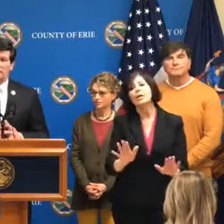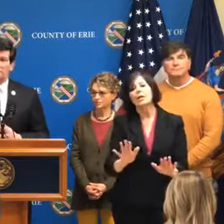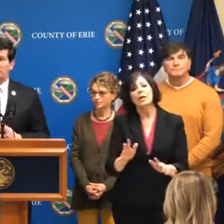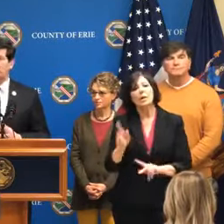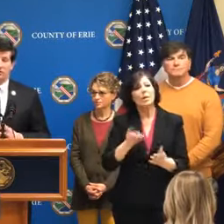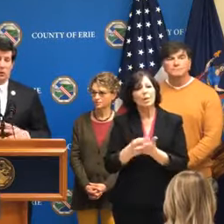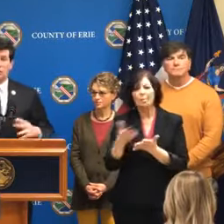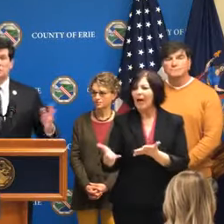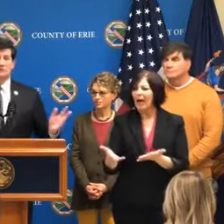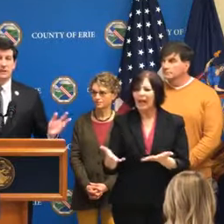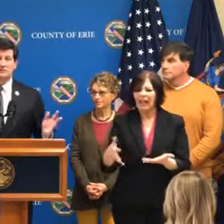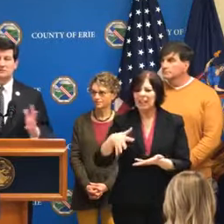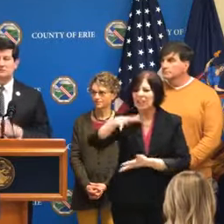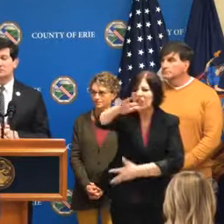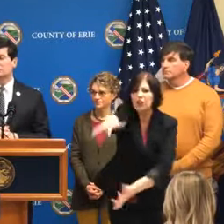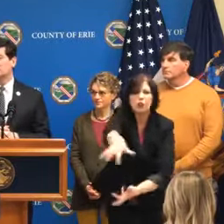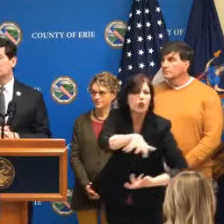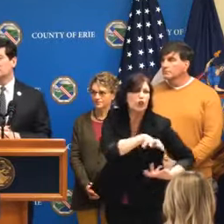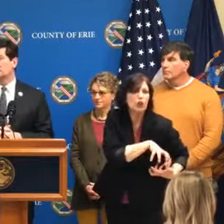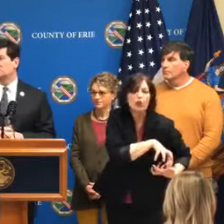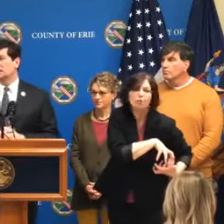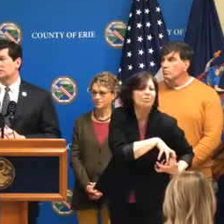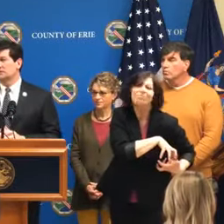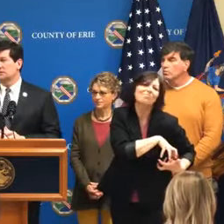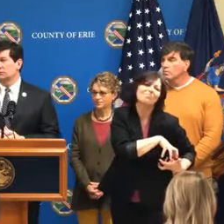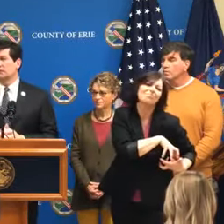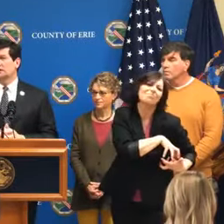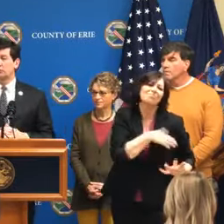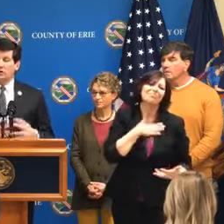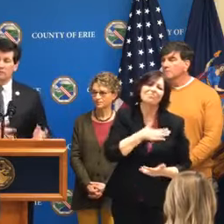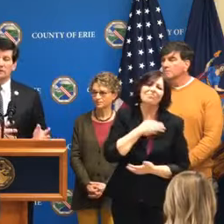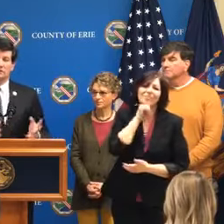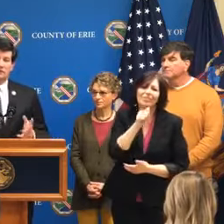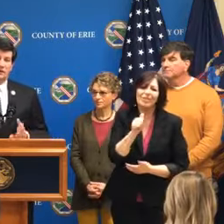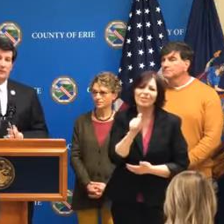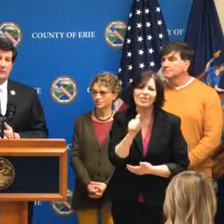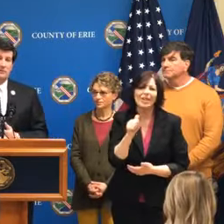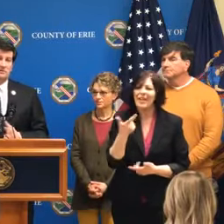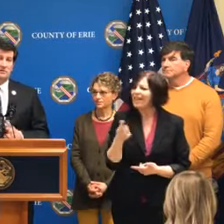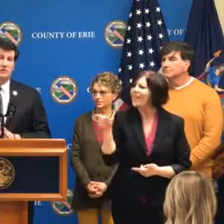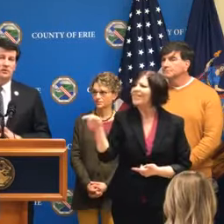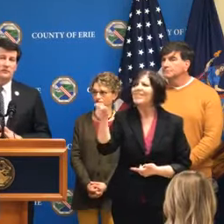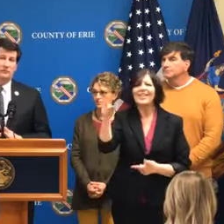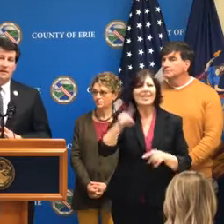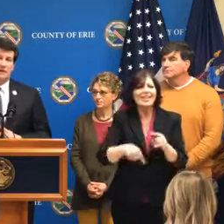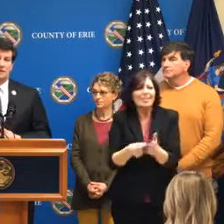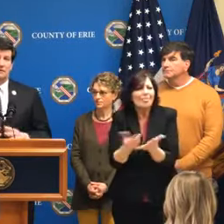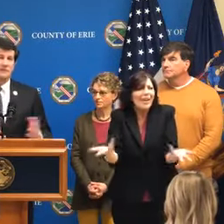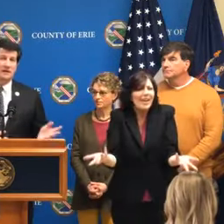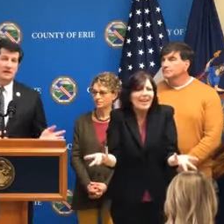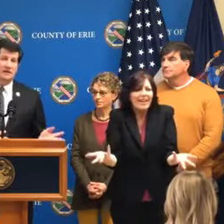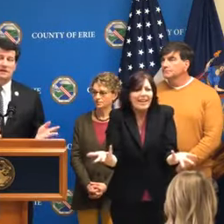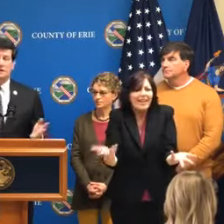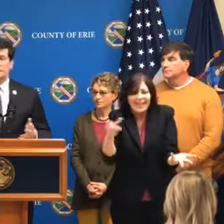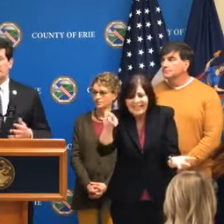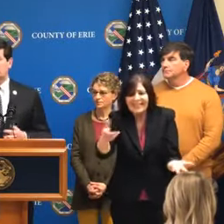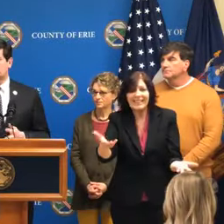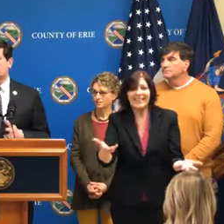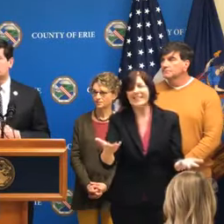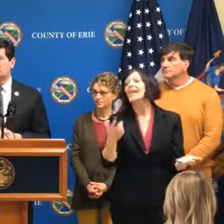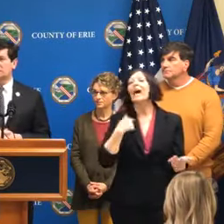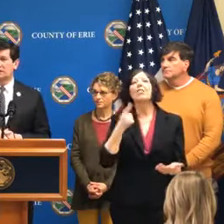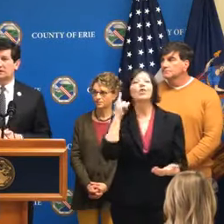then in hordes amounts, as we knew, in large amounts, and they're prohibiting their fellow members in the community from buying it that may need it. I've